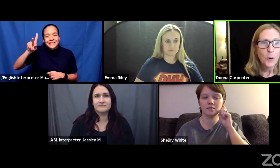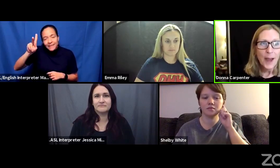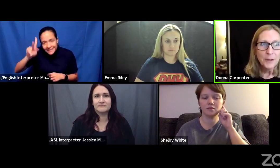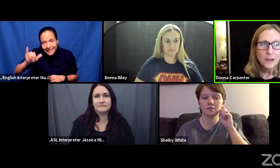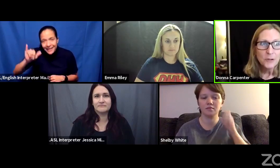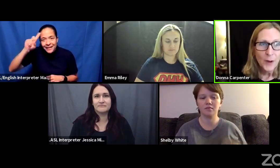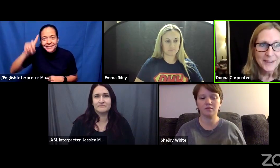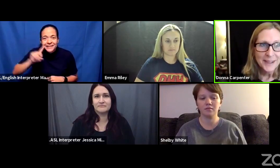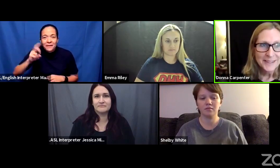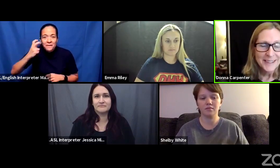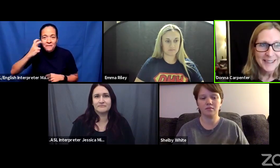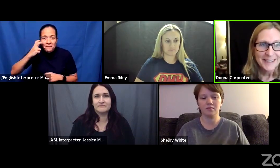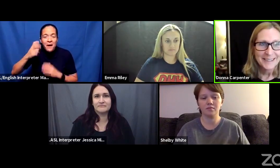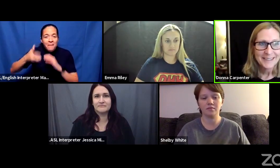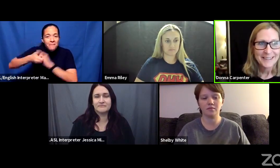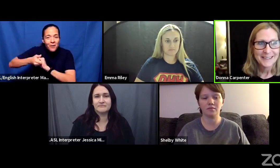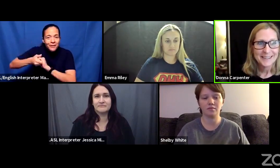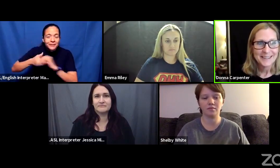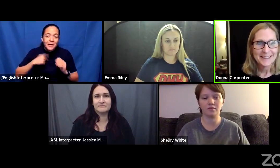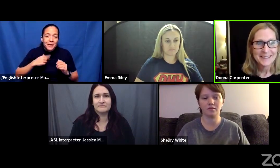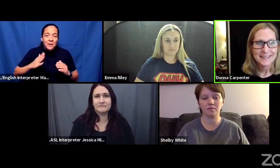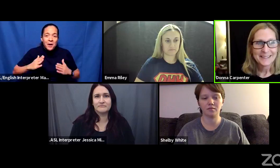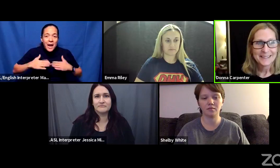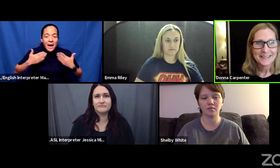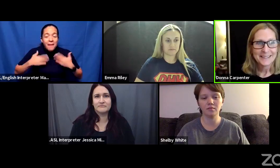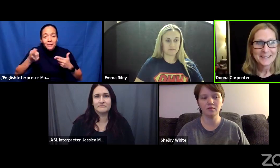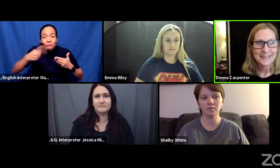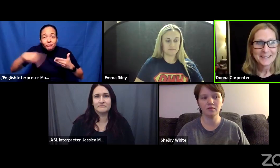And we're so happy you joined us tonight.